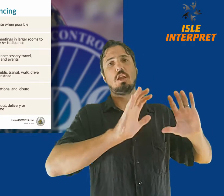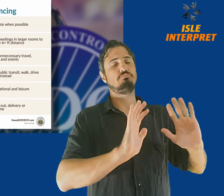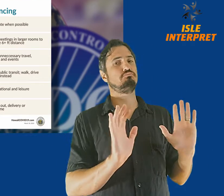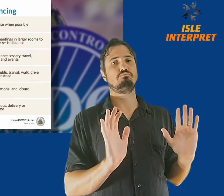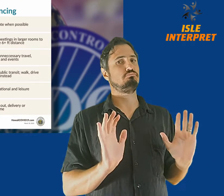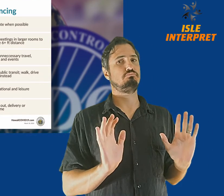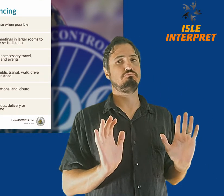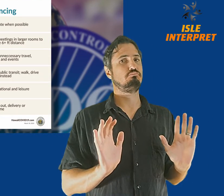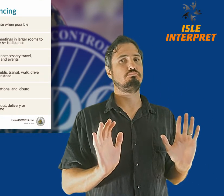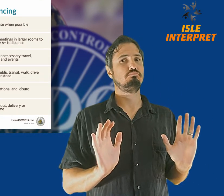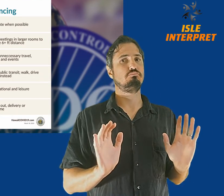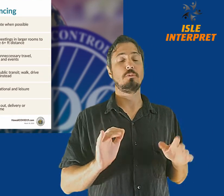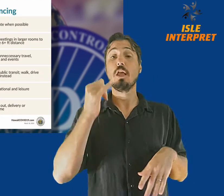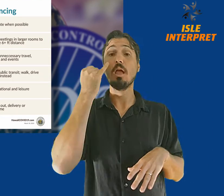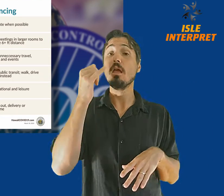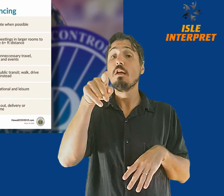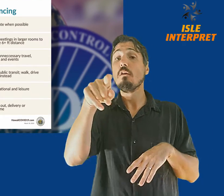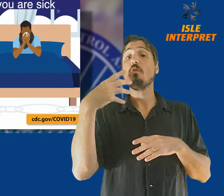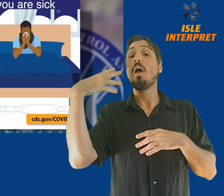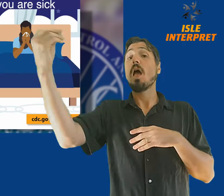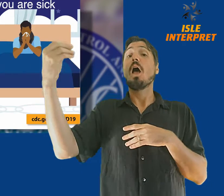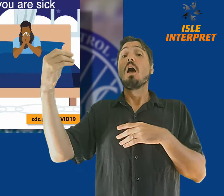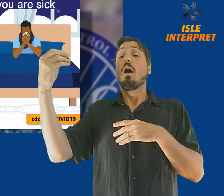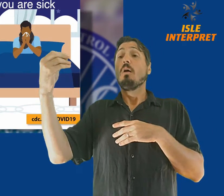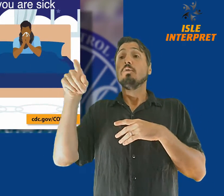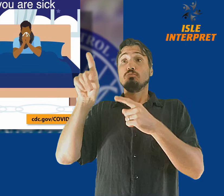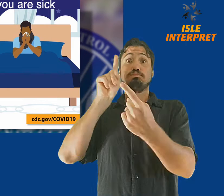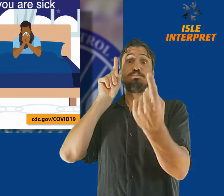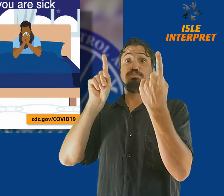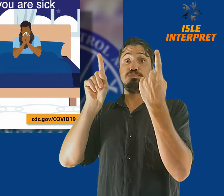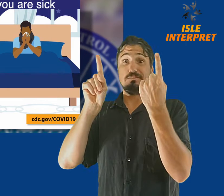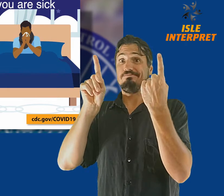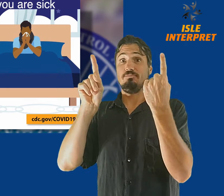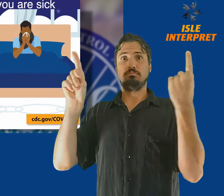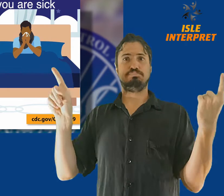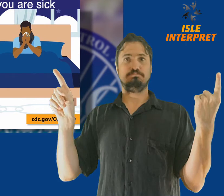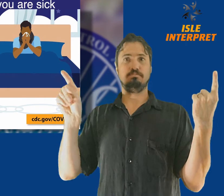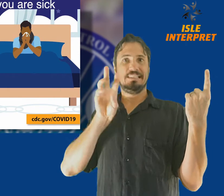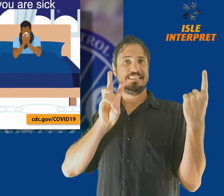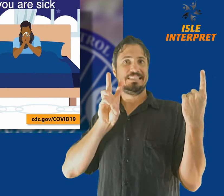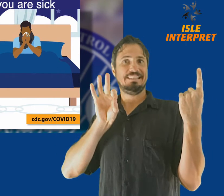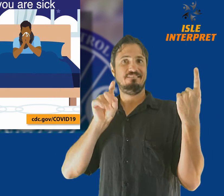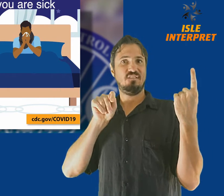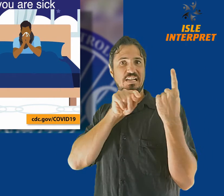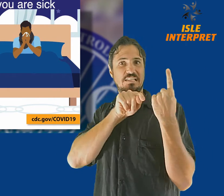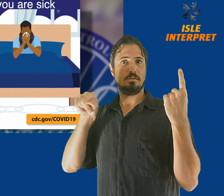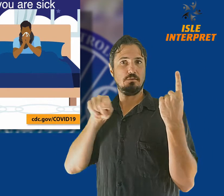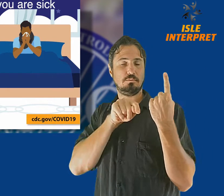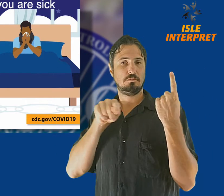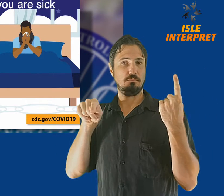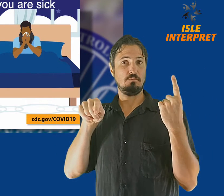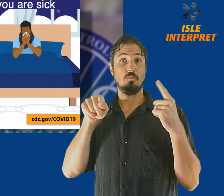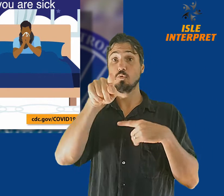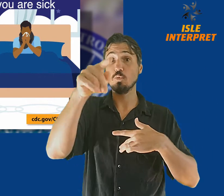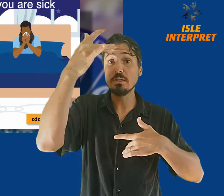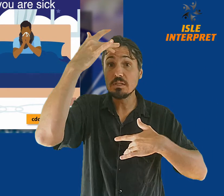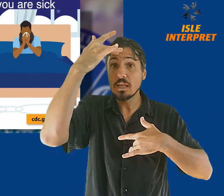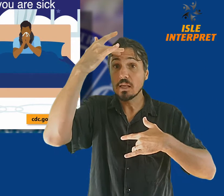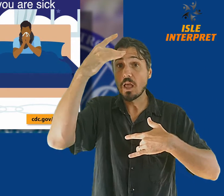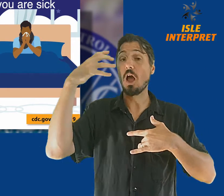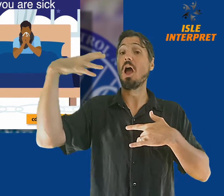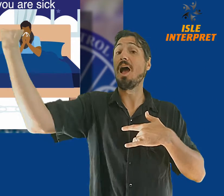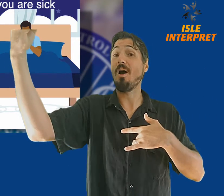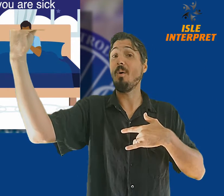feet of separation and wear a mask. Do not leave home if you are sick, unless you are seeking medical attention, and